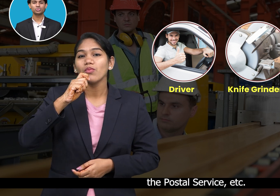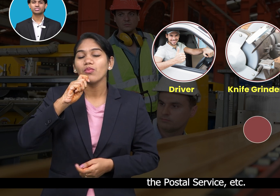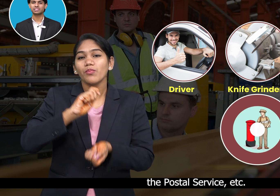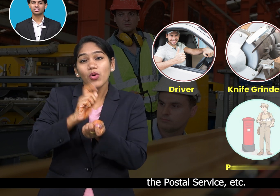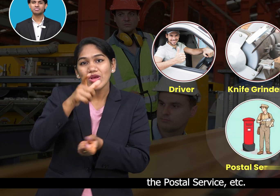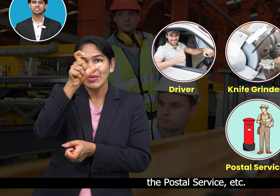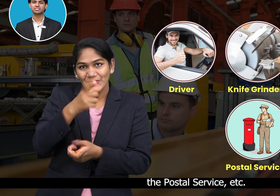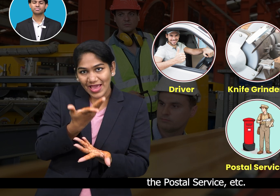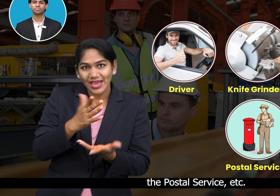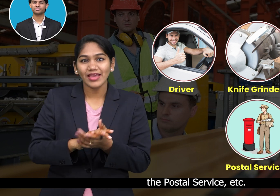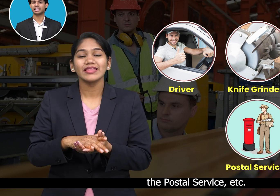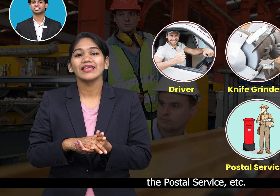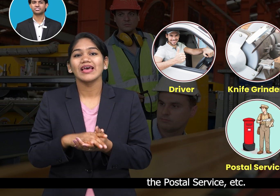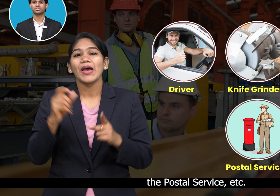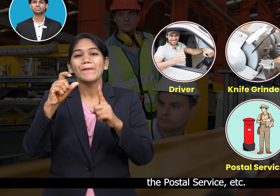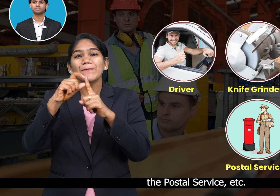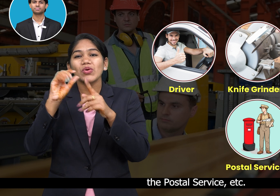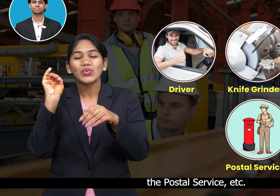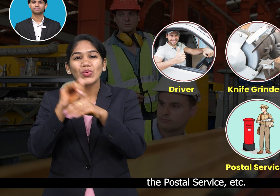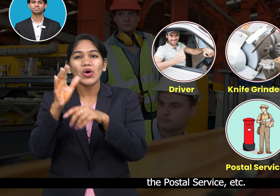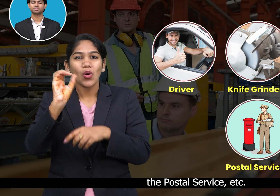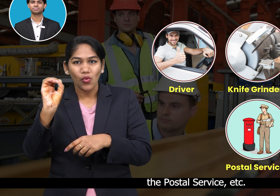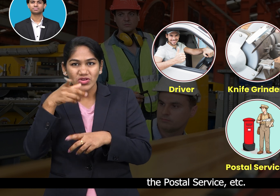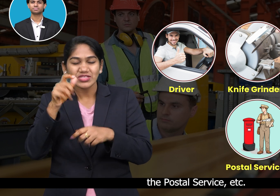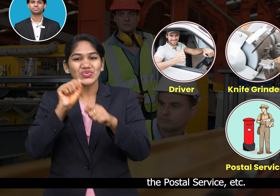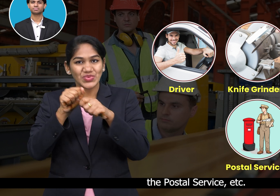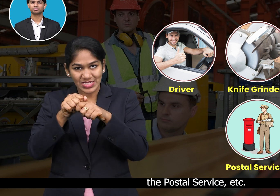the postal service, etc.